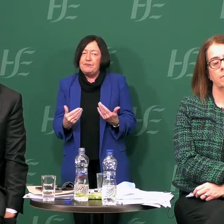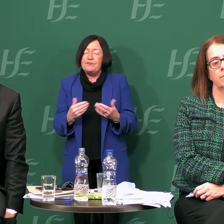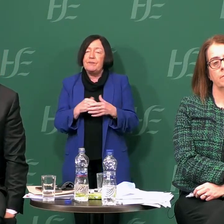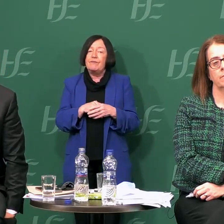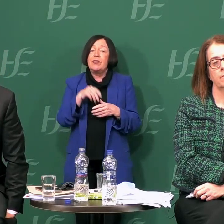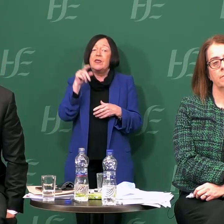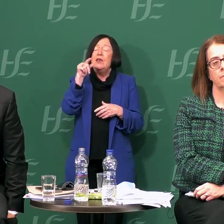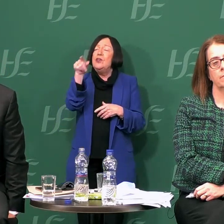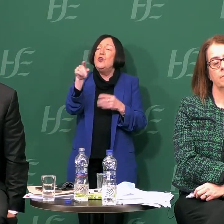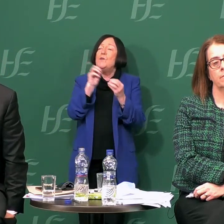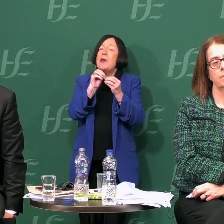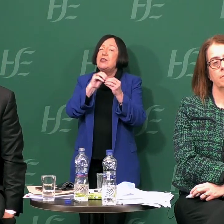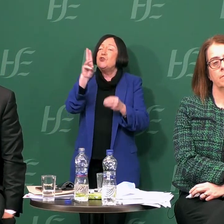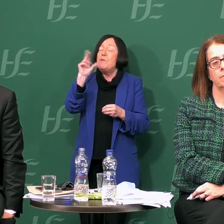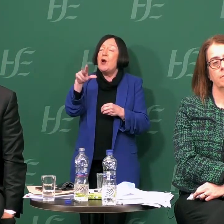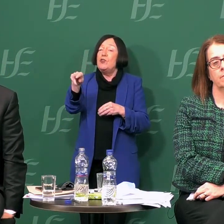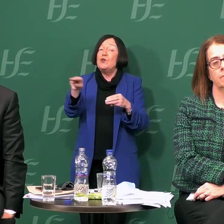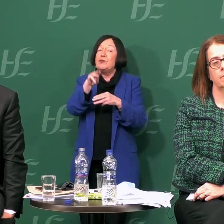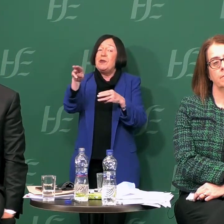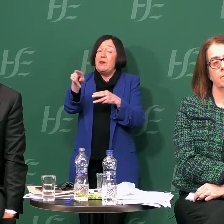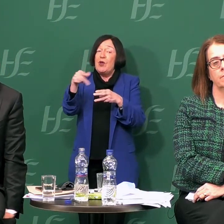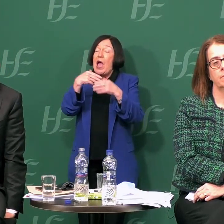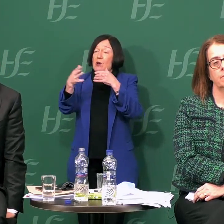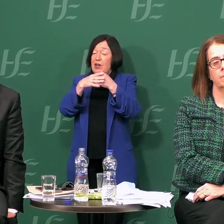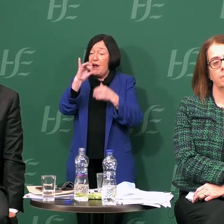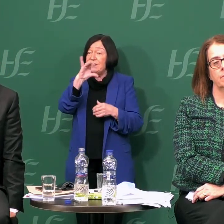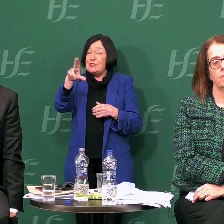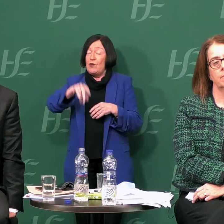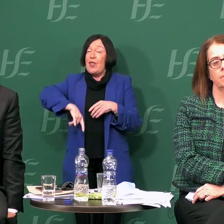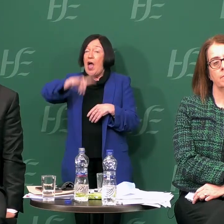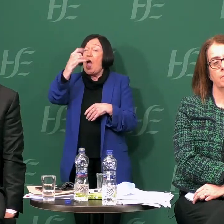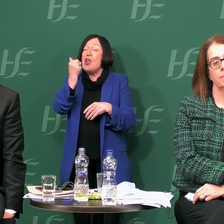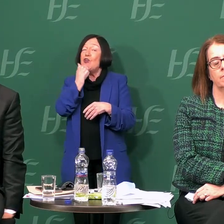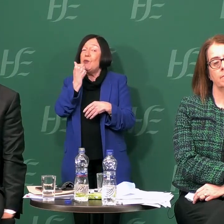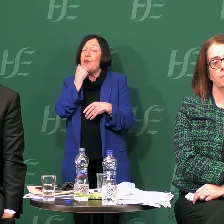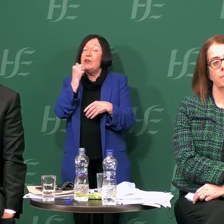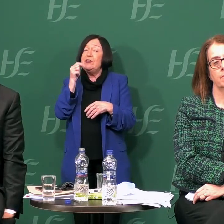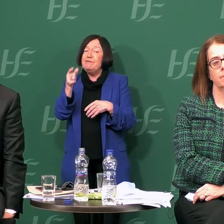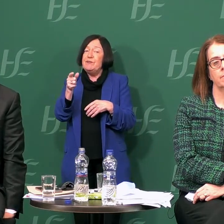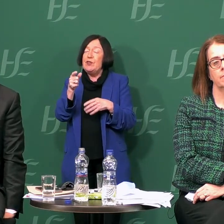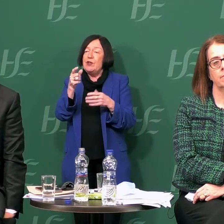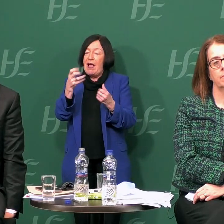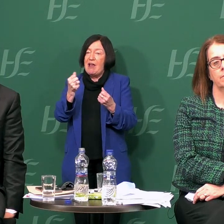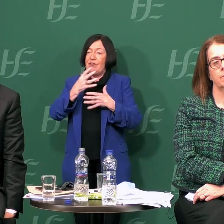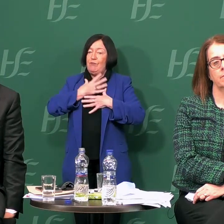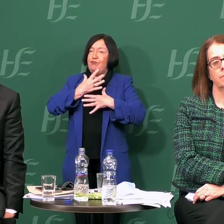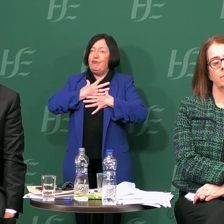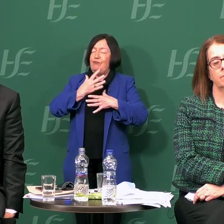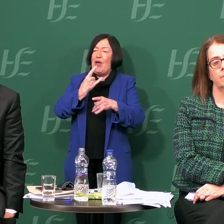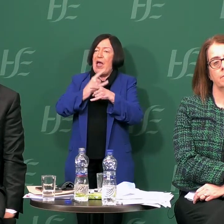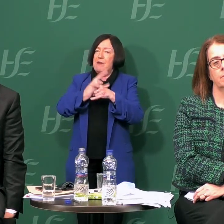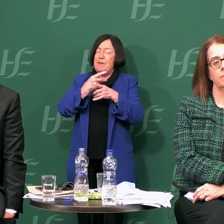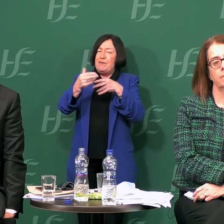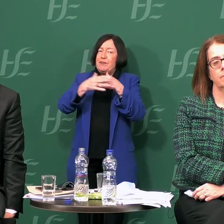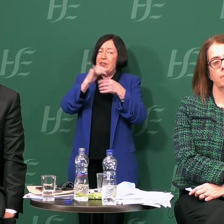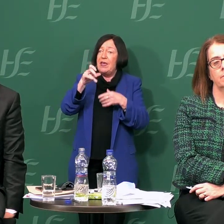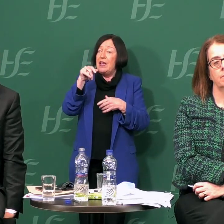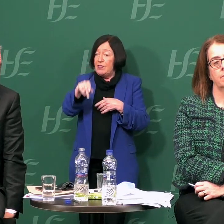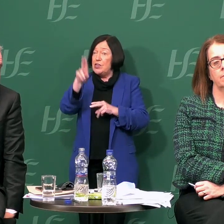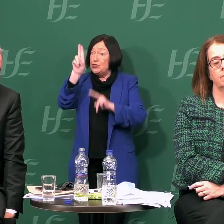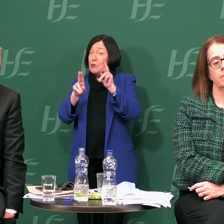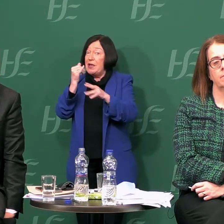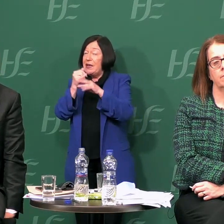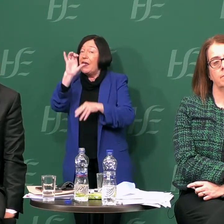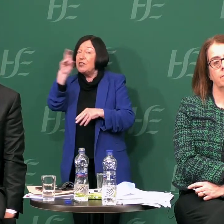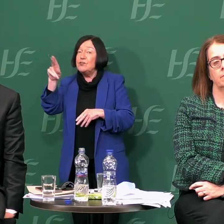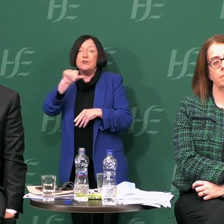know you mentioned, Paul, those people that are outside the ICU with that high level respiratory intervention. I mean, are there some of those people that probably should be in the ICU, but you